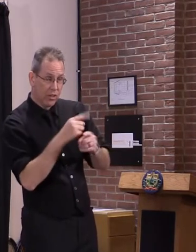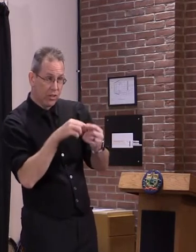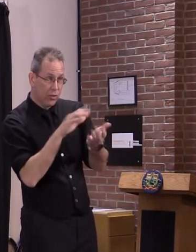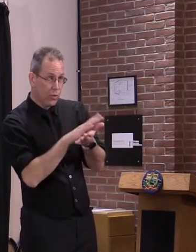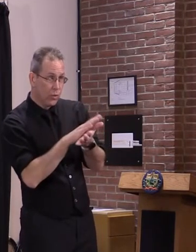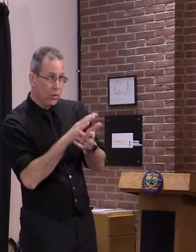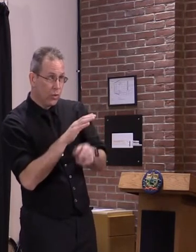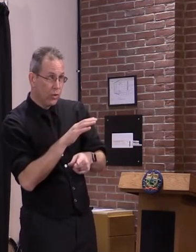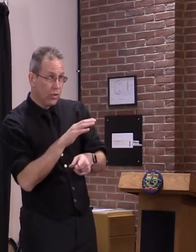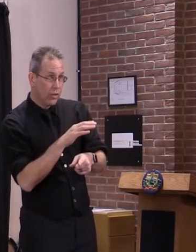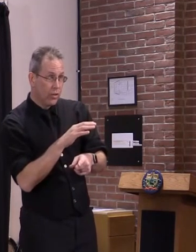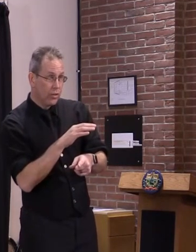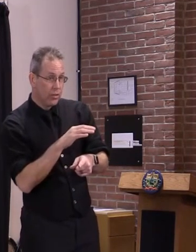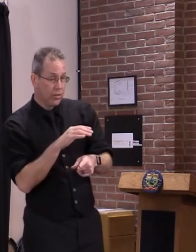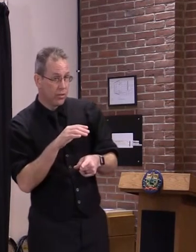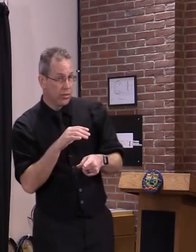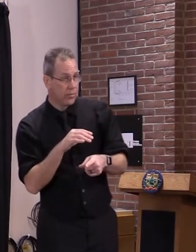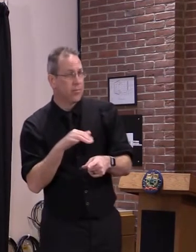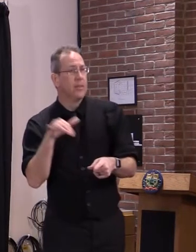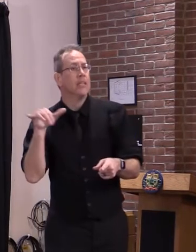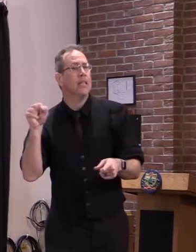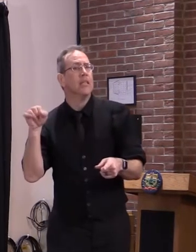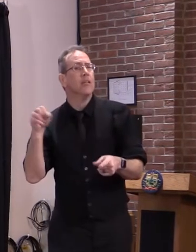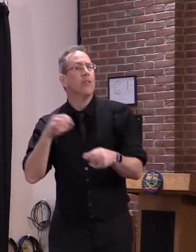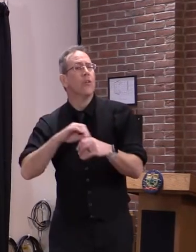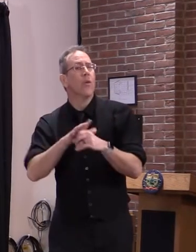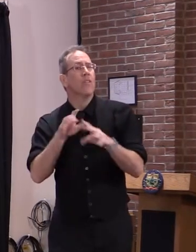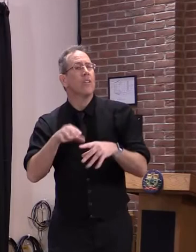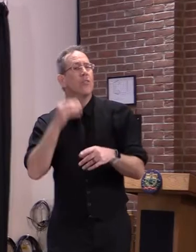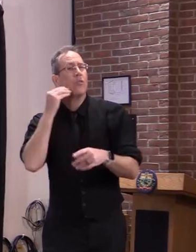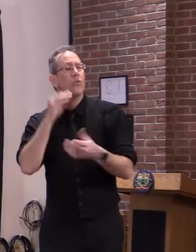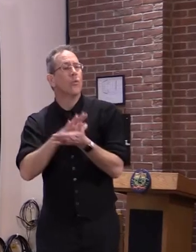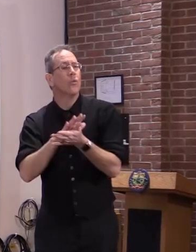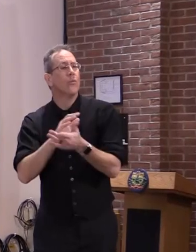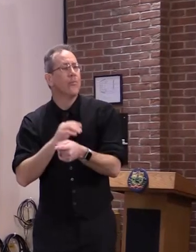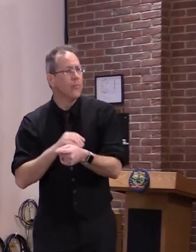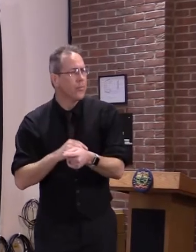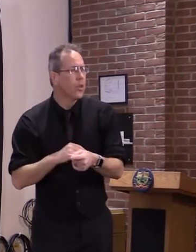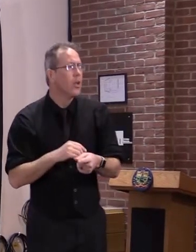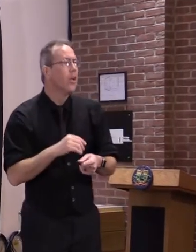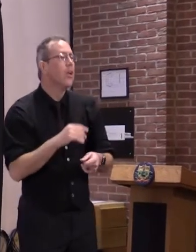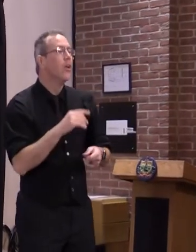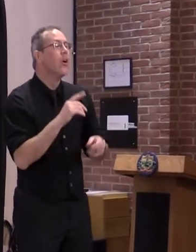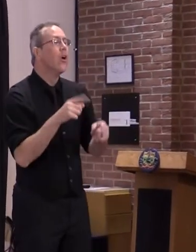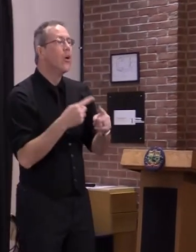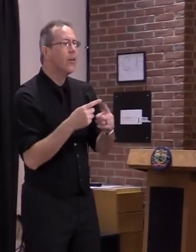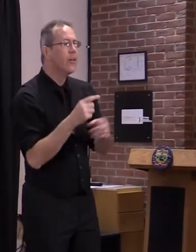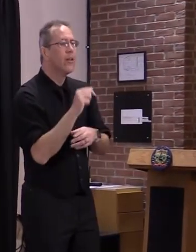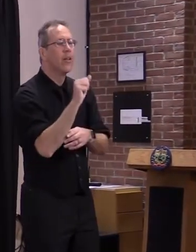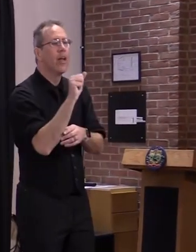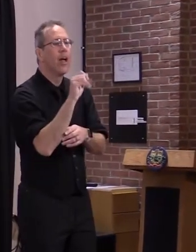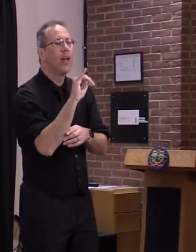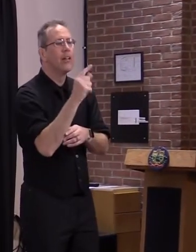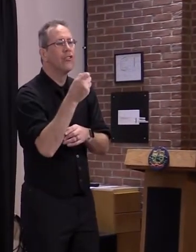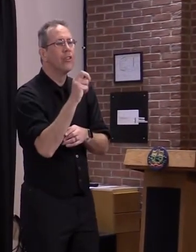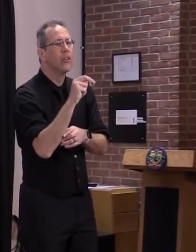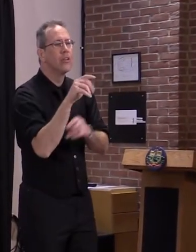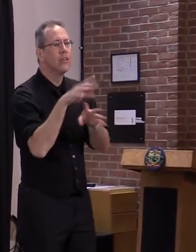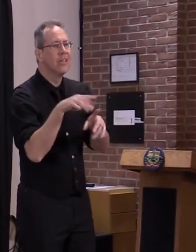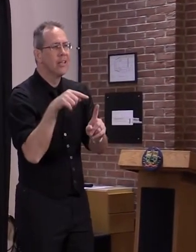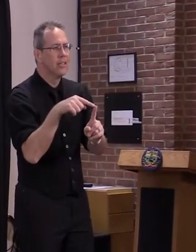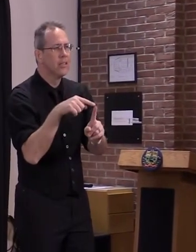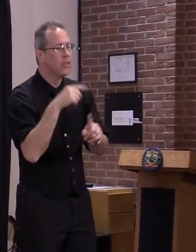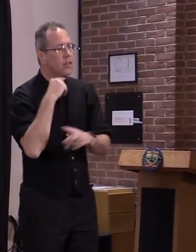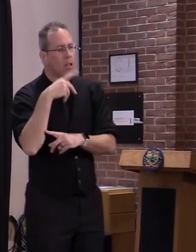Yeah. I mean, I don't know if that is simply antigen testing or sure. If you guys still are performing any level of PCR testing, but I was thinking of kind of